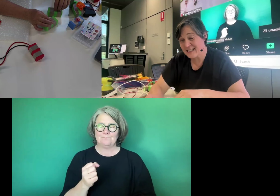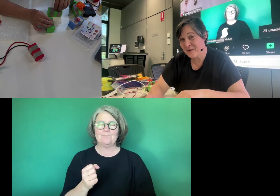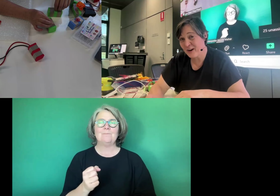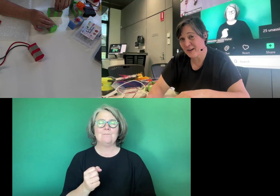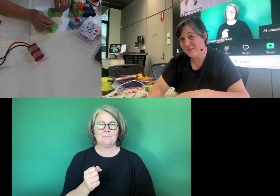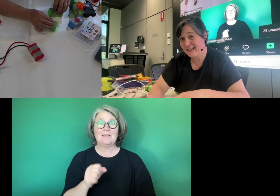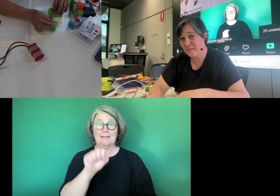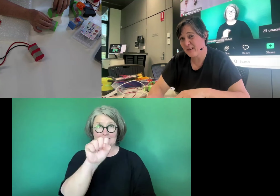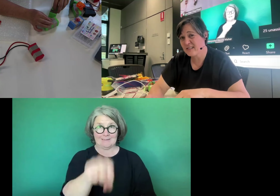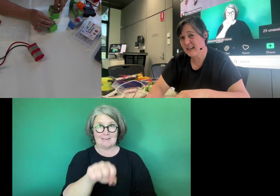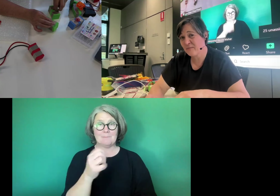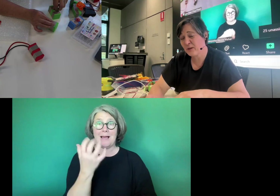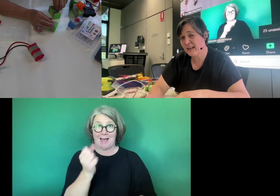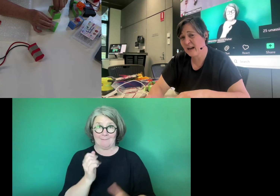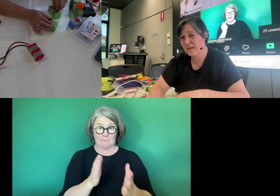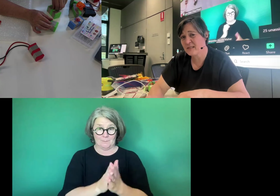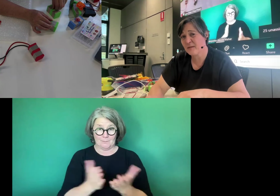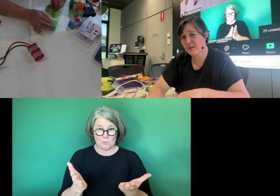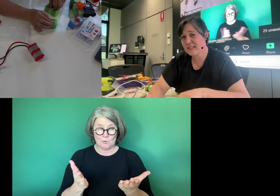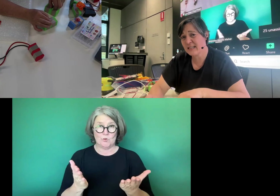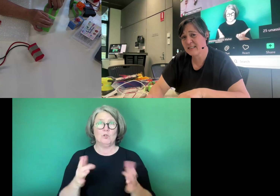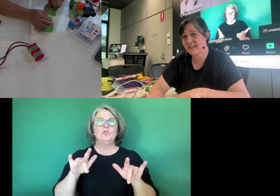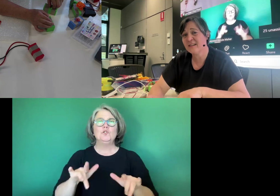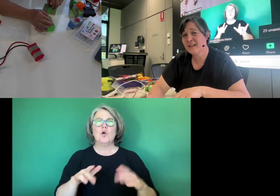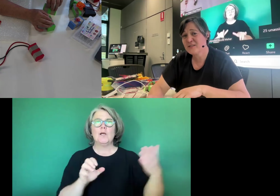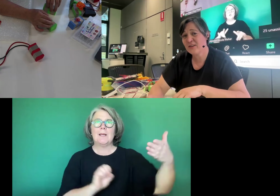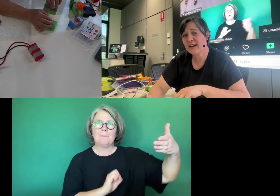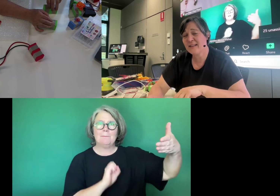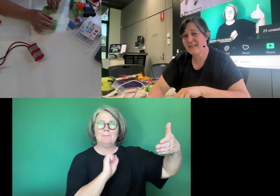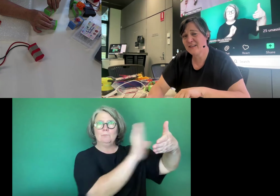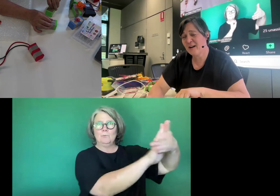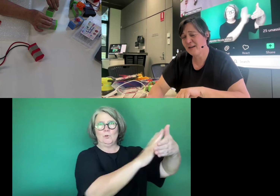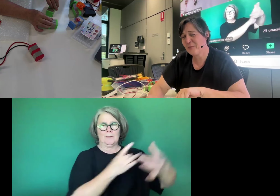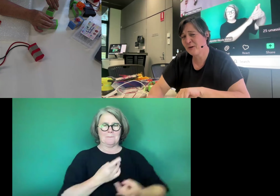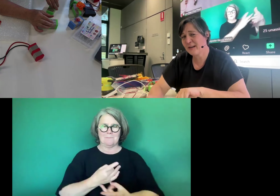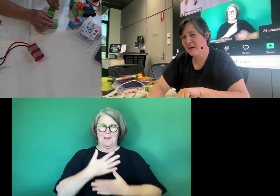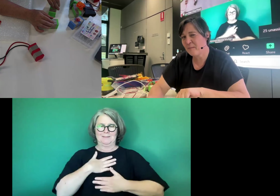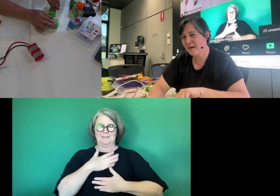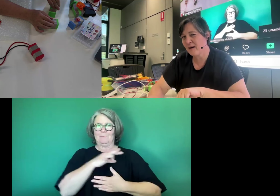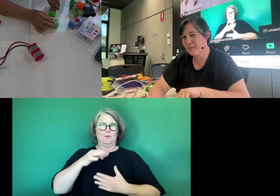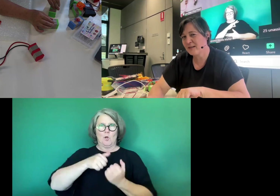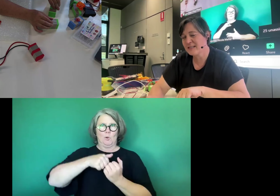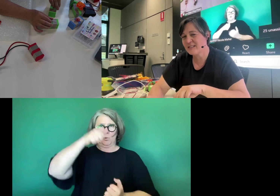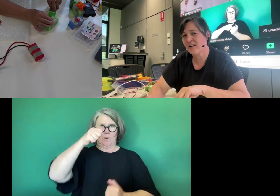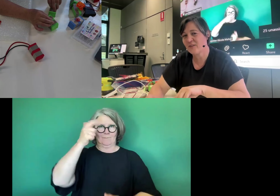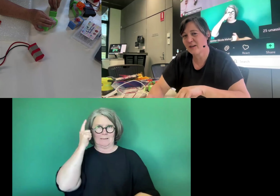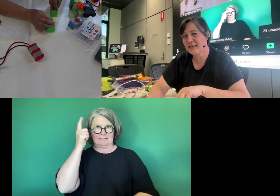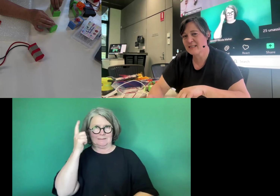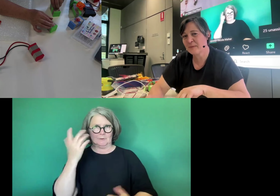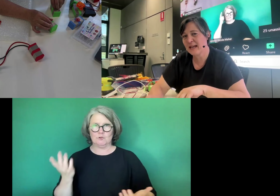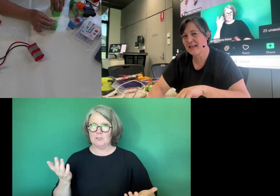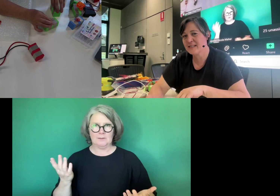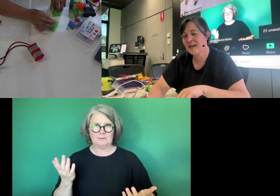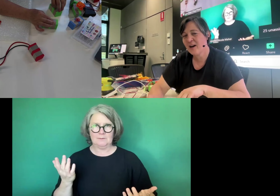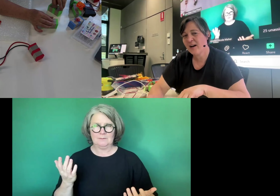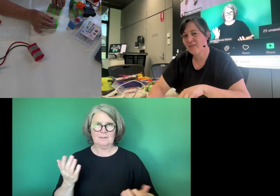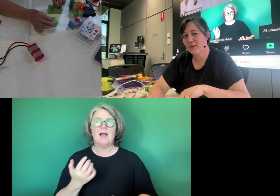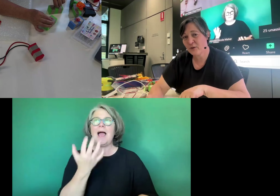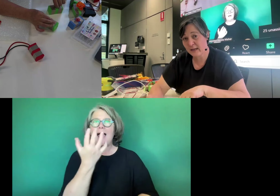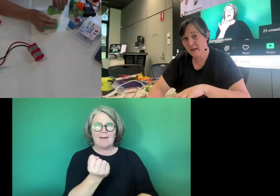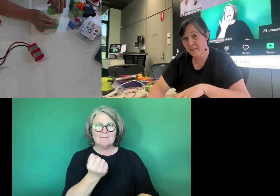have the teaching guide written, but I was scared of putting it up because I'm not a teacher. So yeah, I'm going to put it up, but I'm not a teacher. I've got lesson